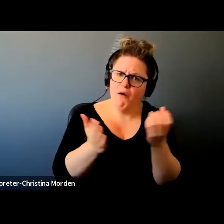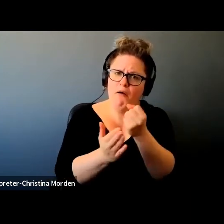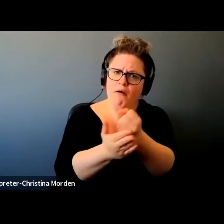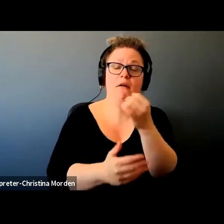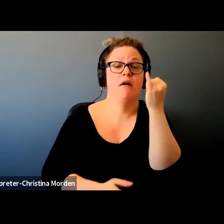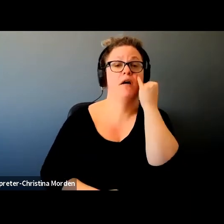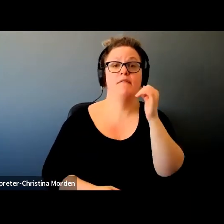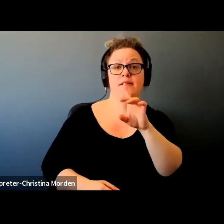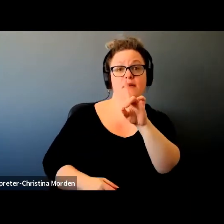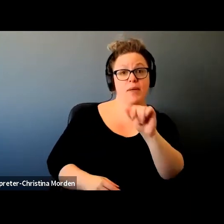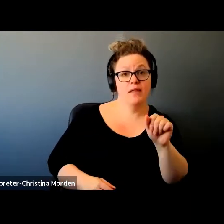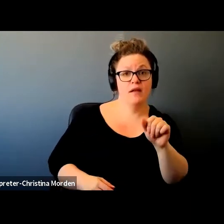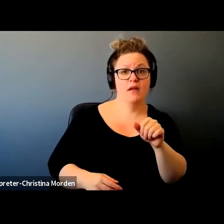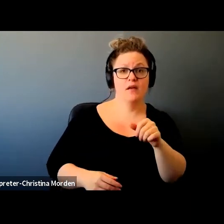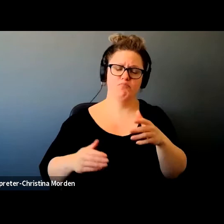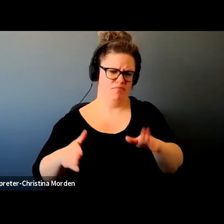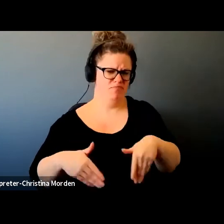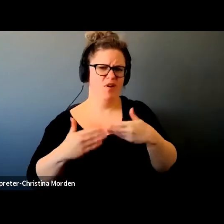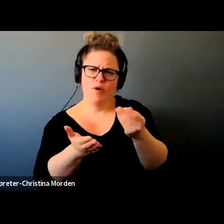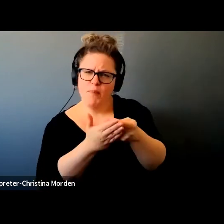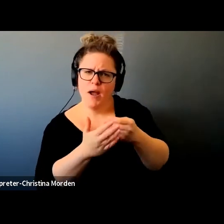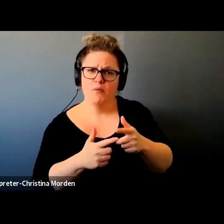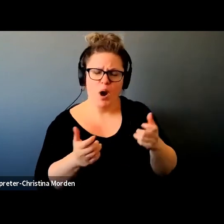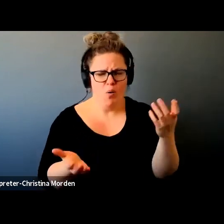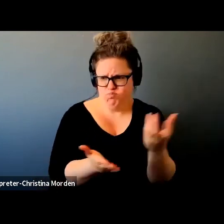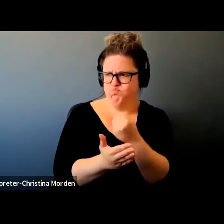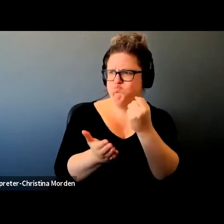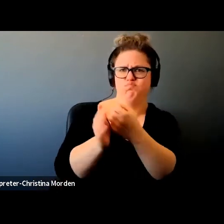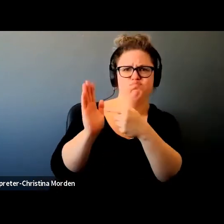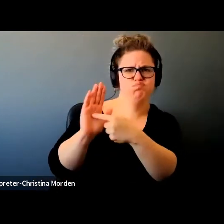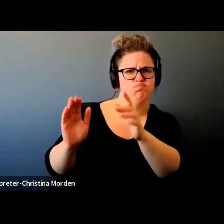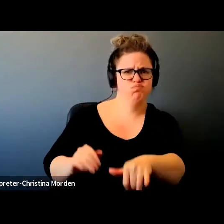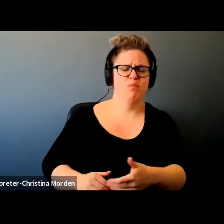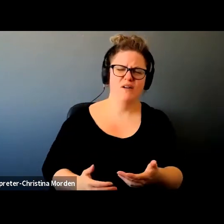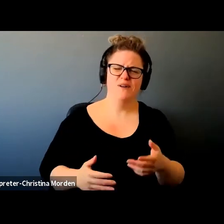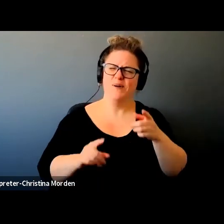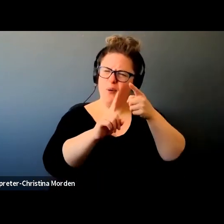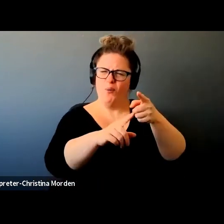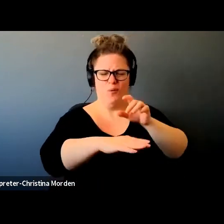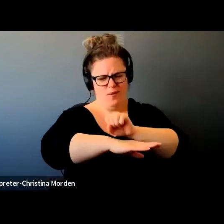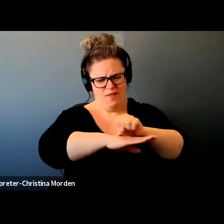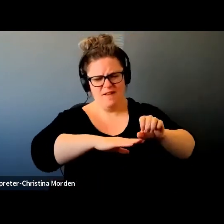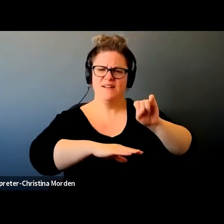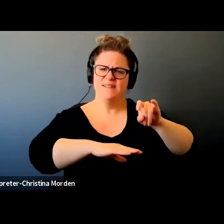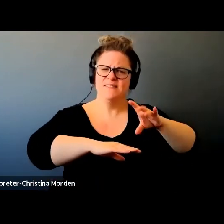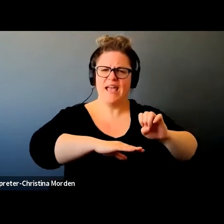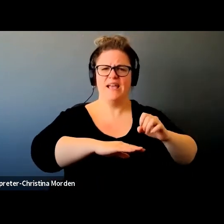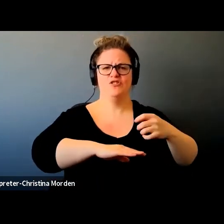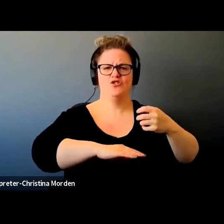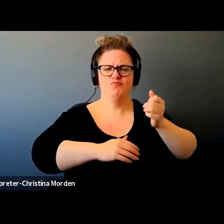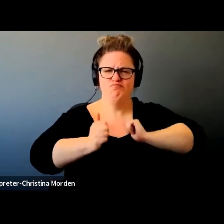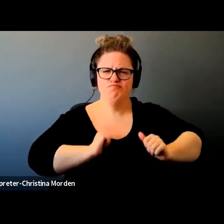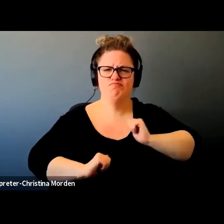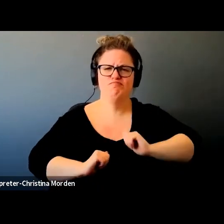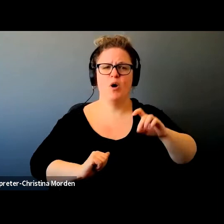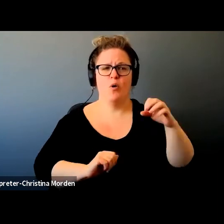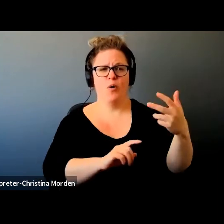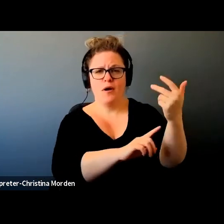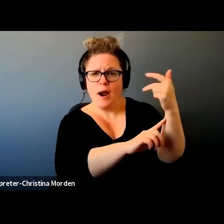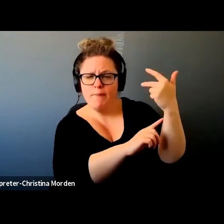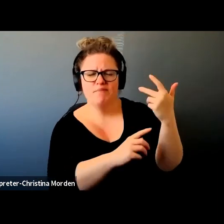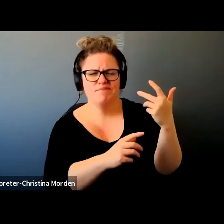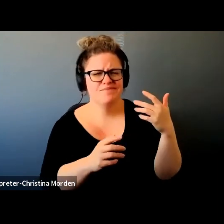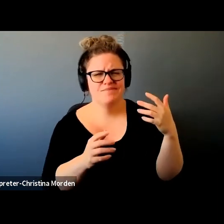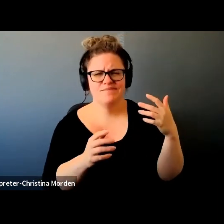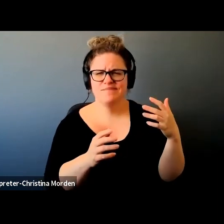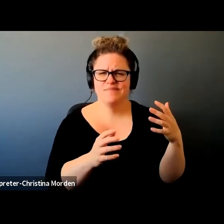that to get some experience. You want to be on stage or in front of a camera as much as possible as you can, because